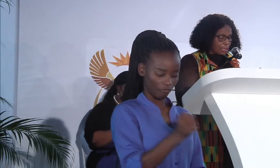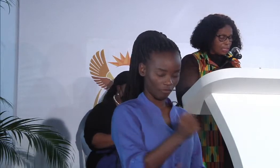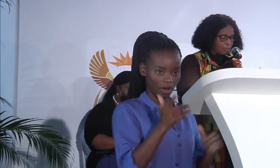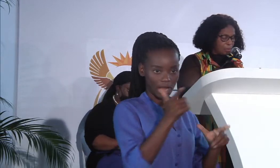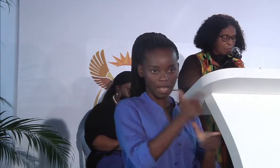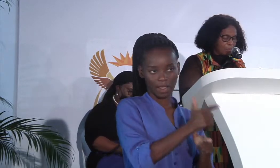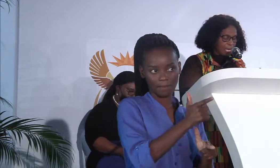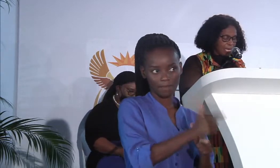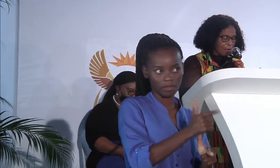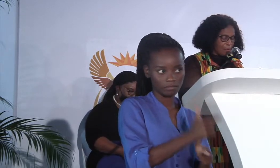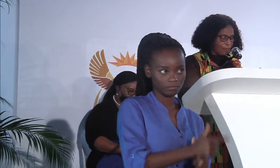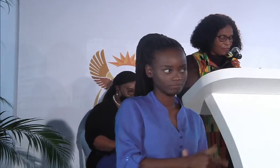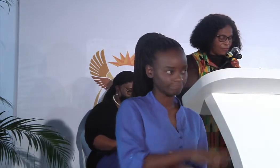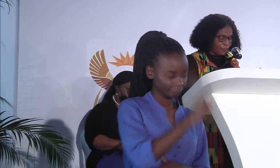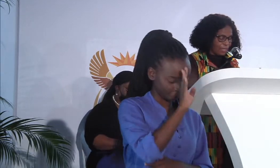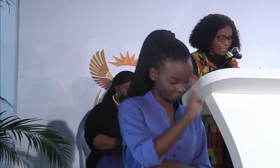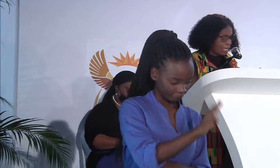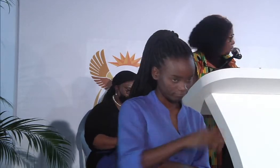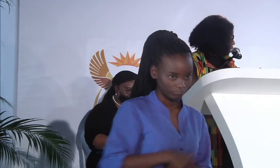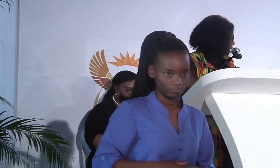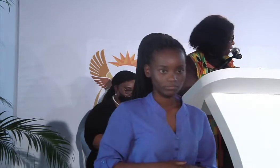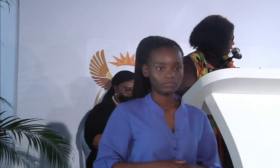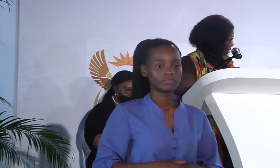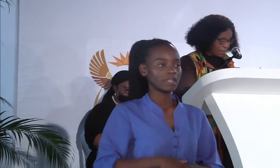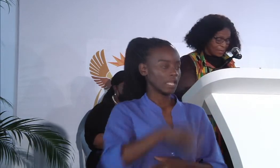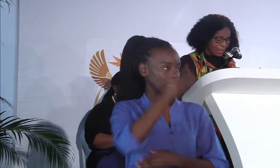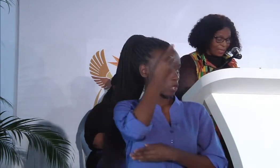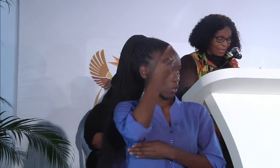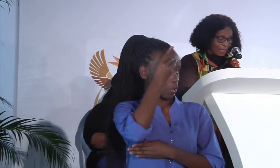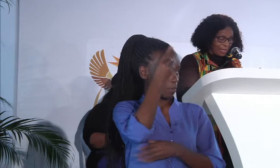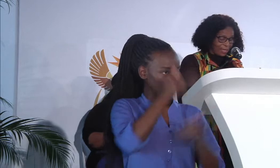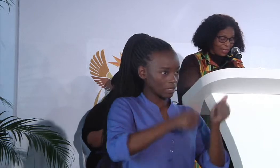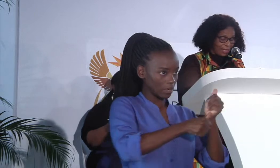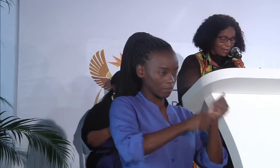the Deputy Mayor of eThekwini,